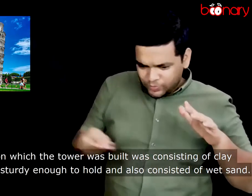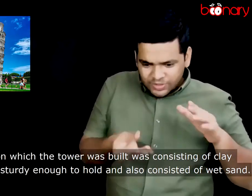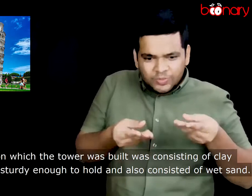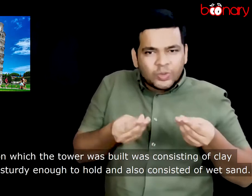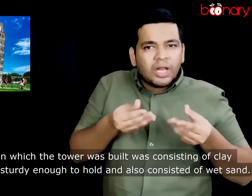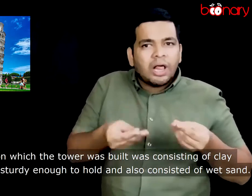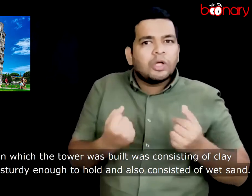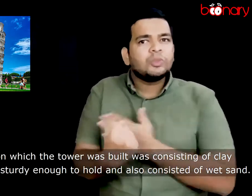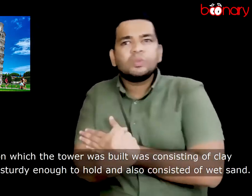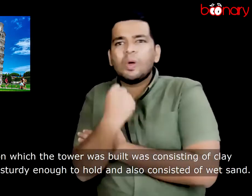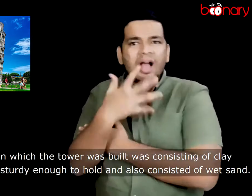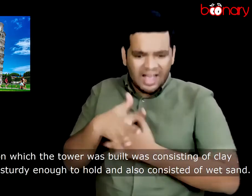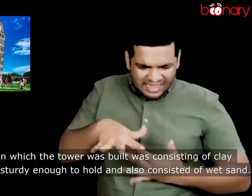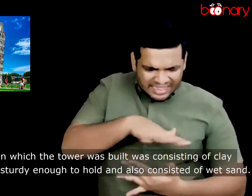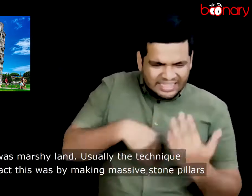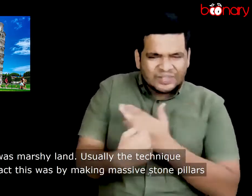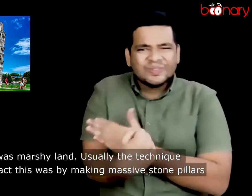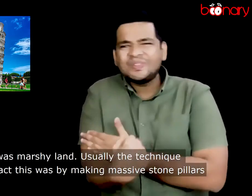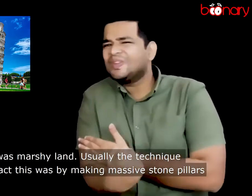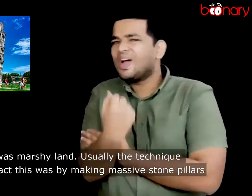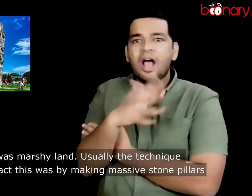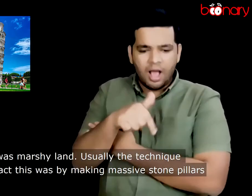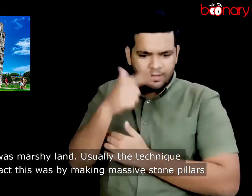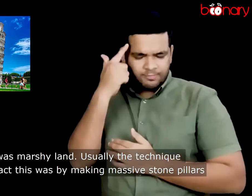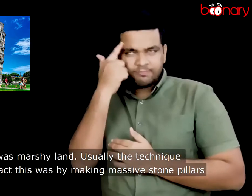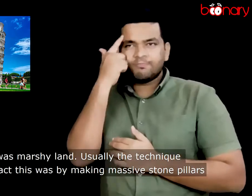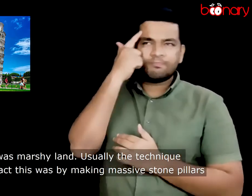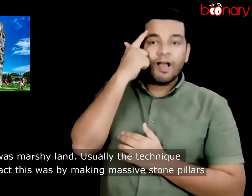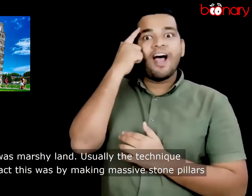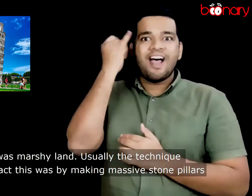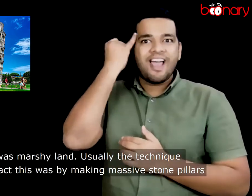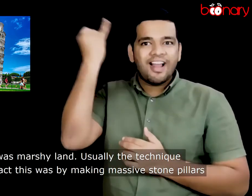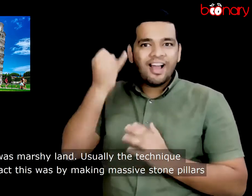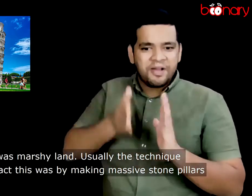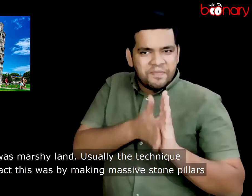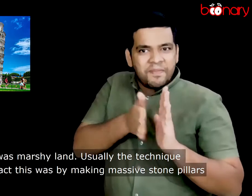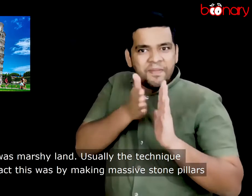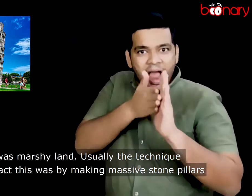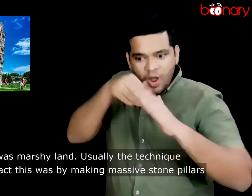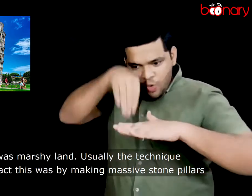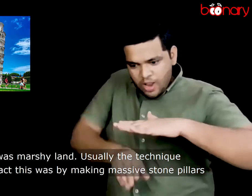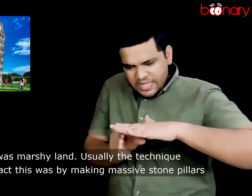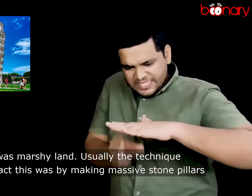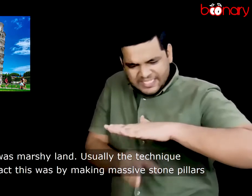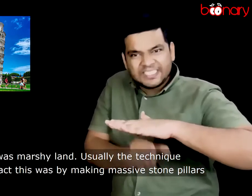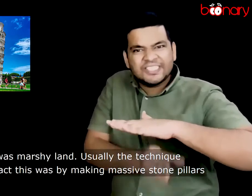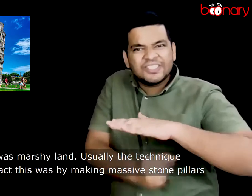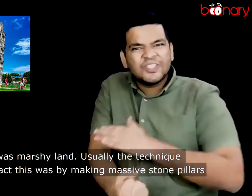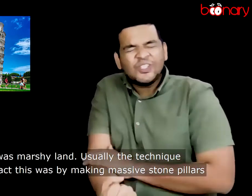also consisted of wet sand, so it was marshy land. Usually the technique to counteract this was by making